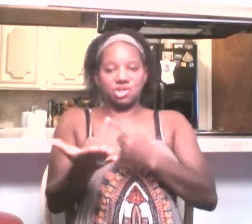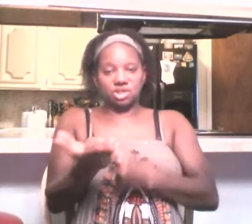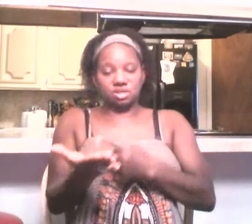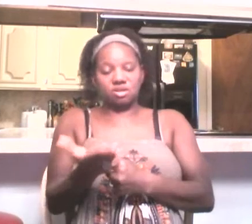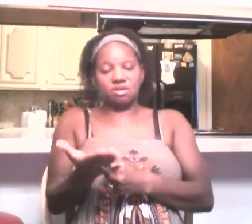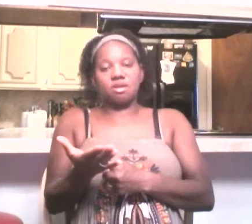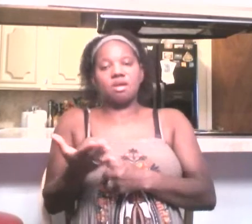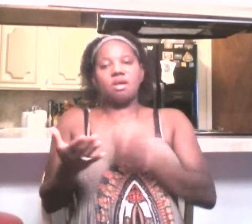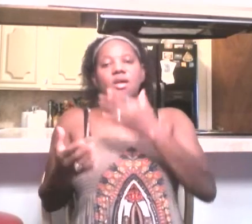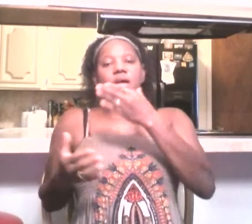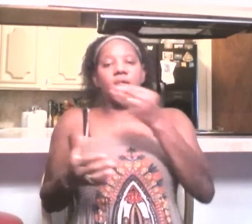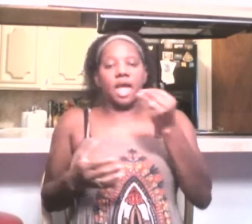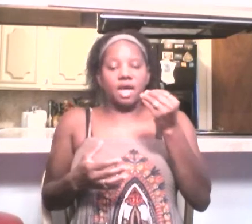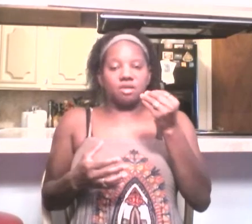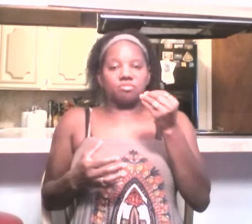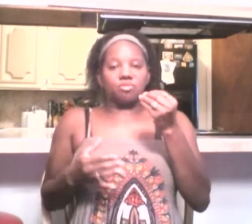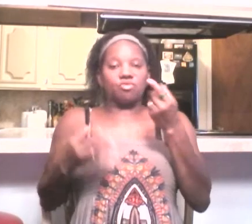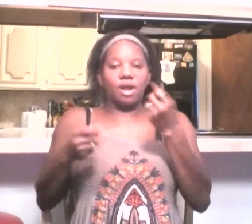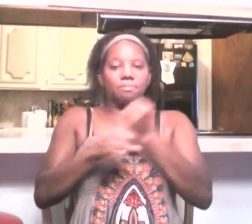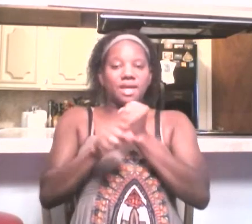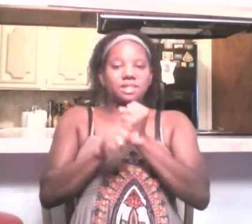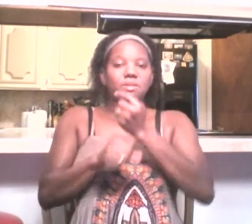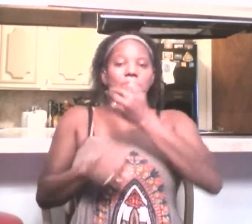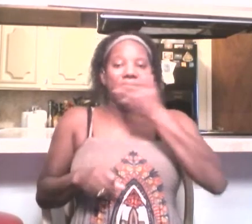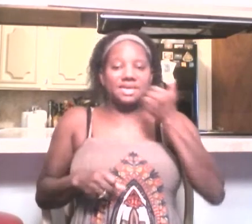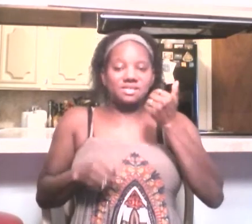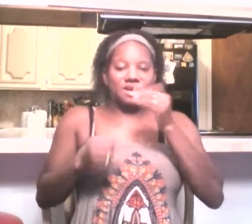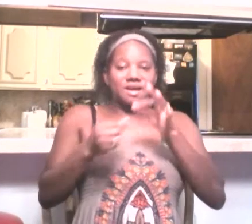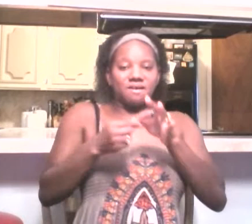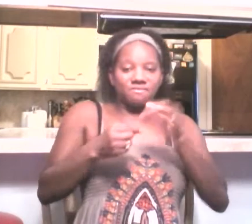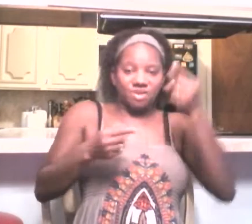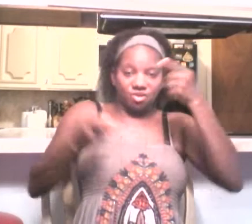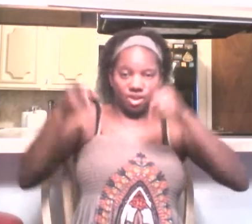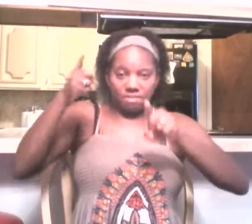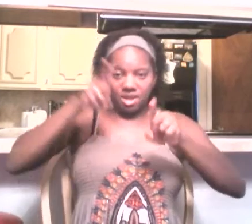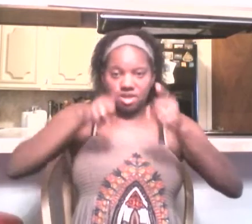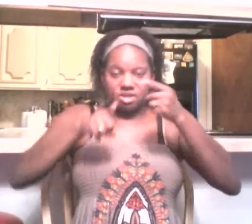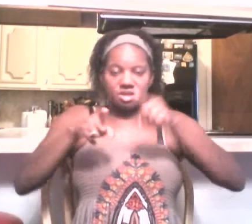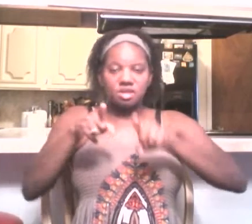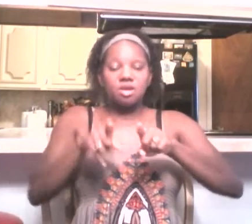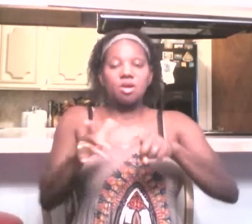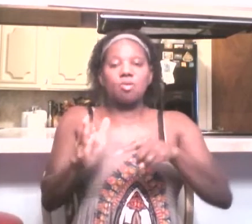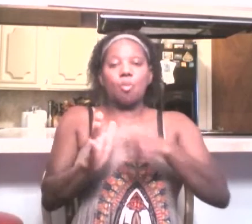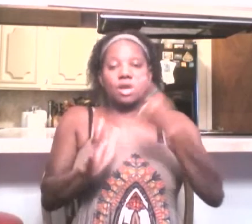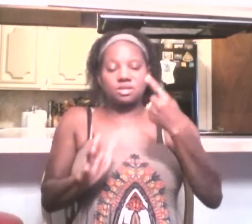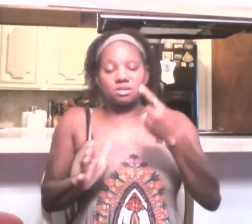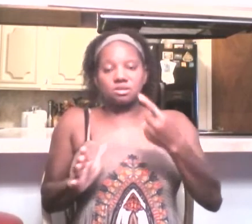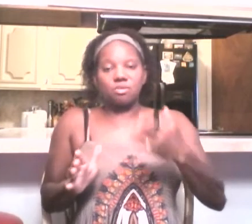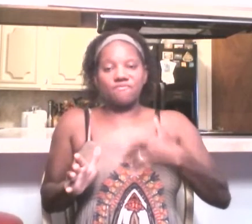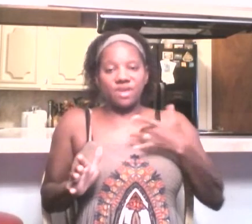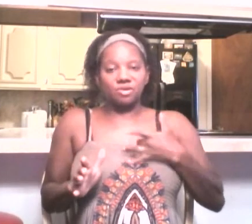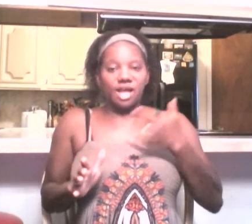discussion and we try to make the best of agreement. once we feel like